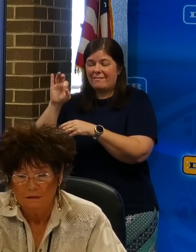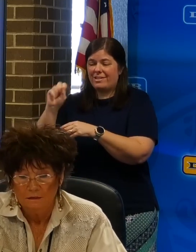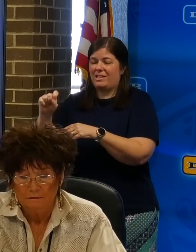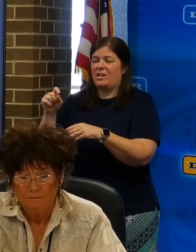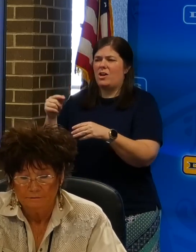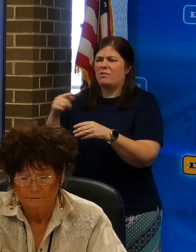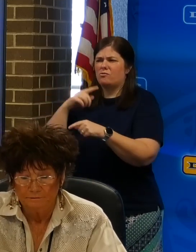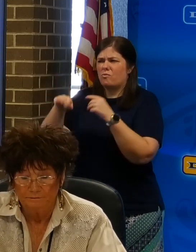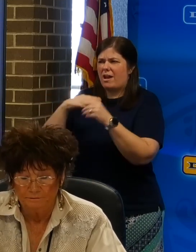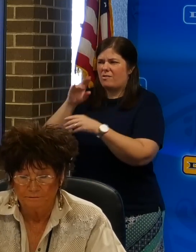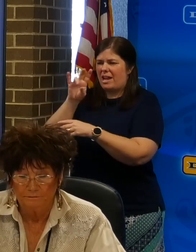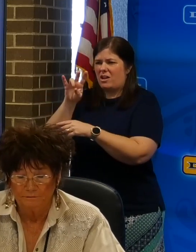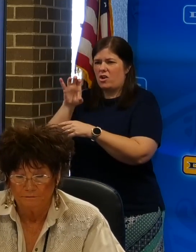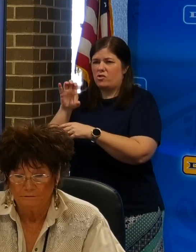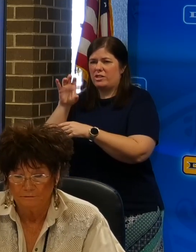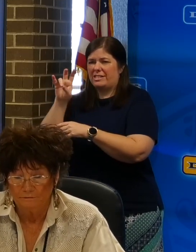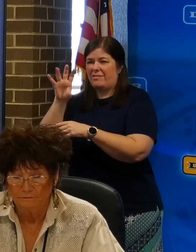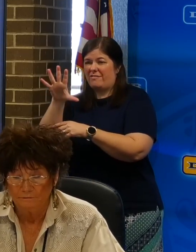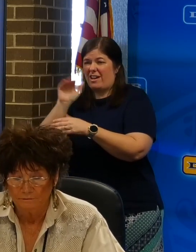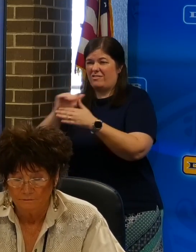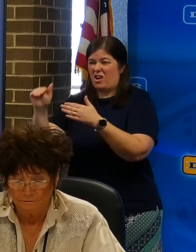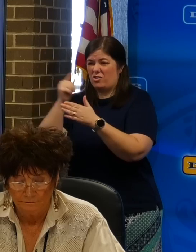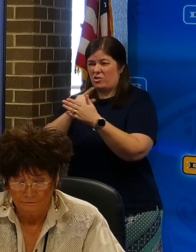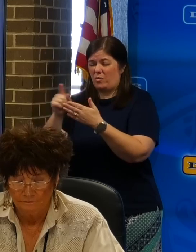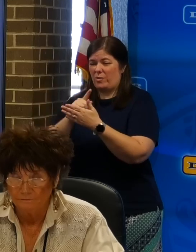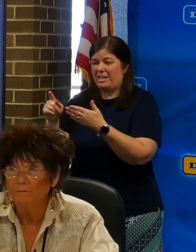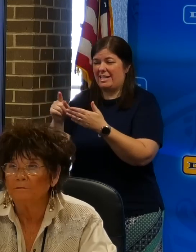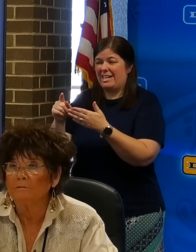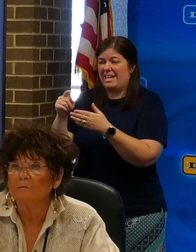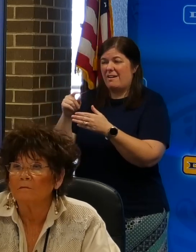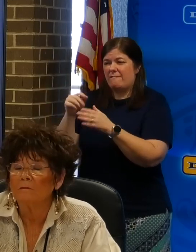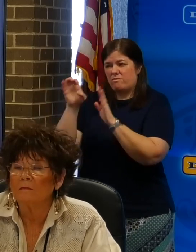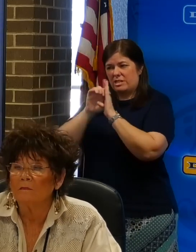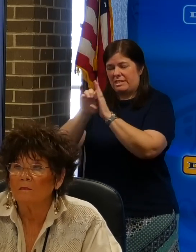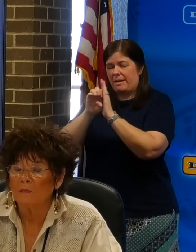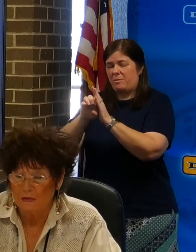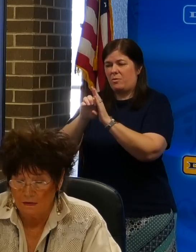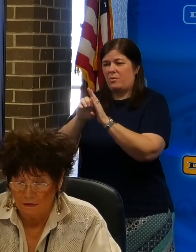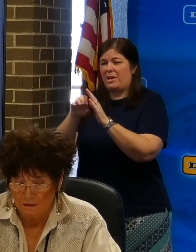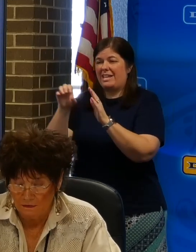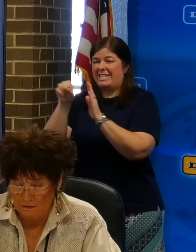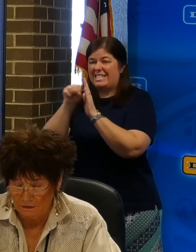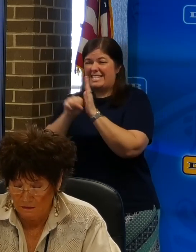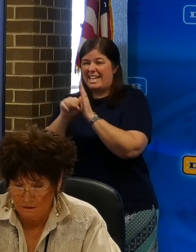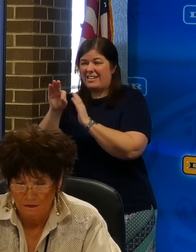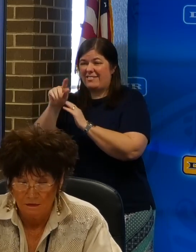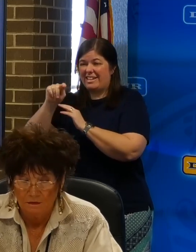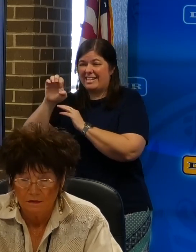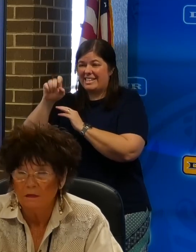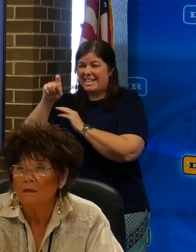comparison, in the state of Texas, their maximum unemployment compensation weekly benefit amount